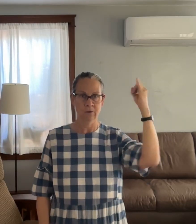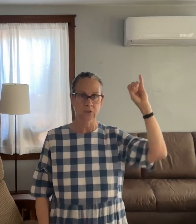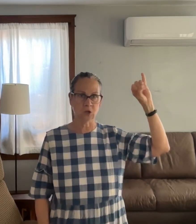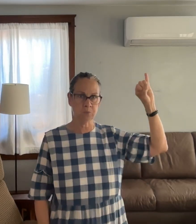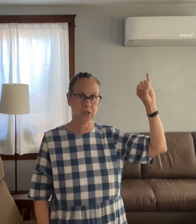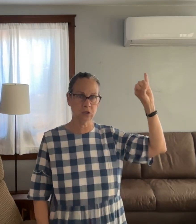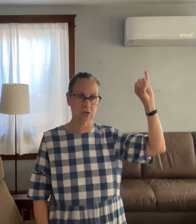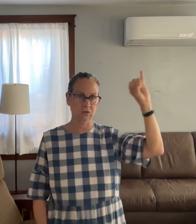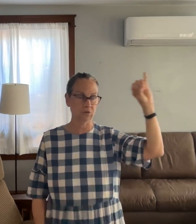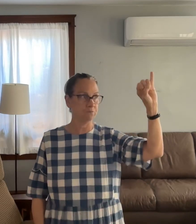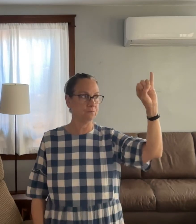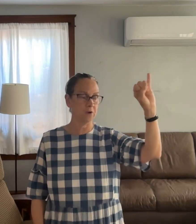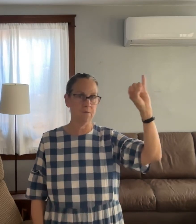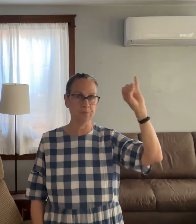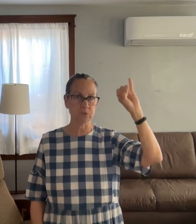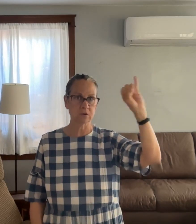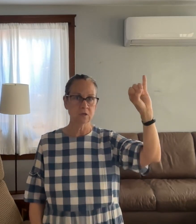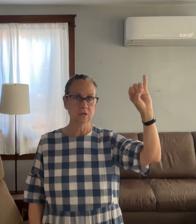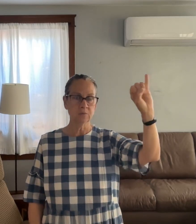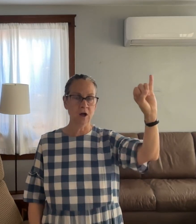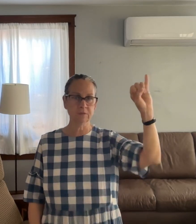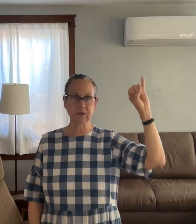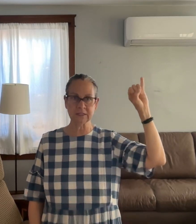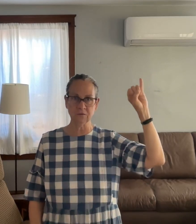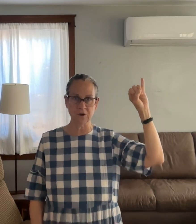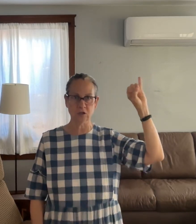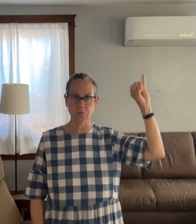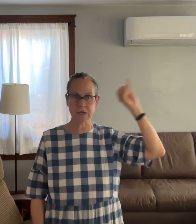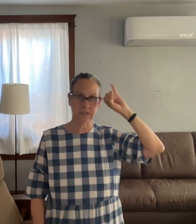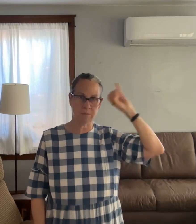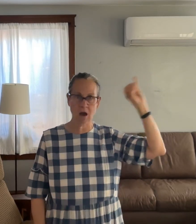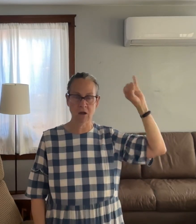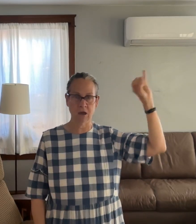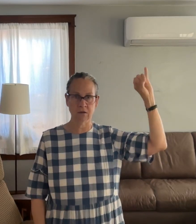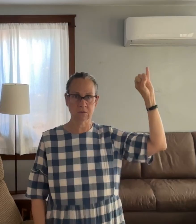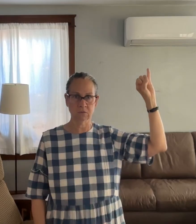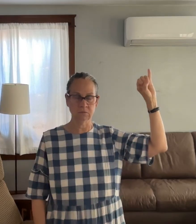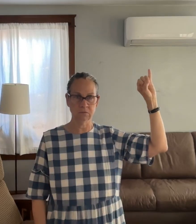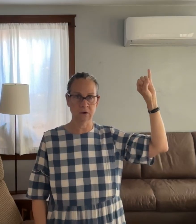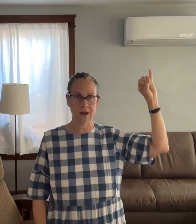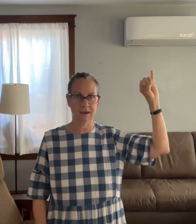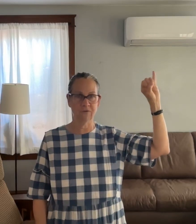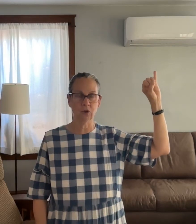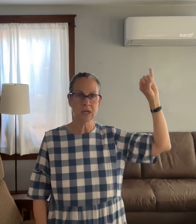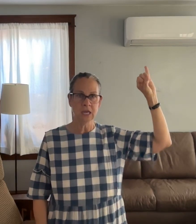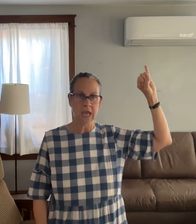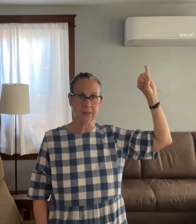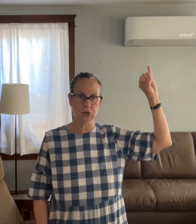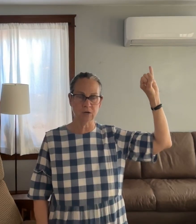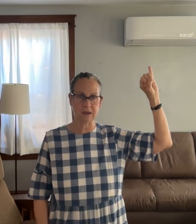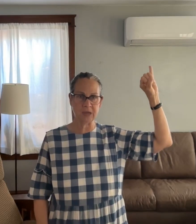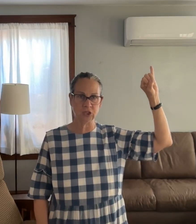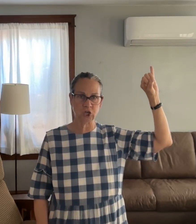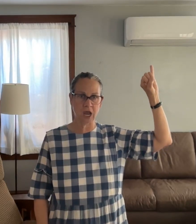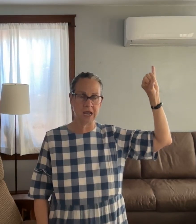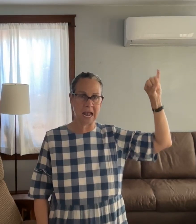So your palm is facing front, your pinky's about at eye level, and then you're going to make that J